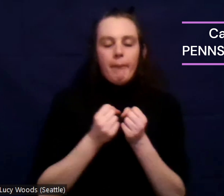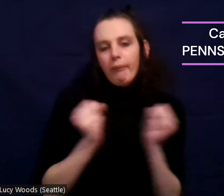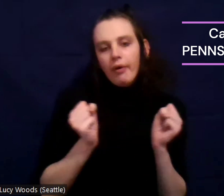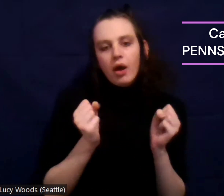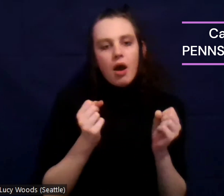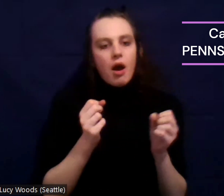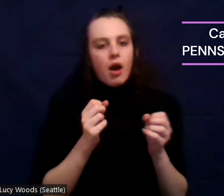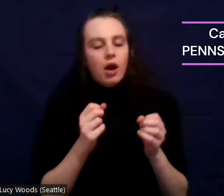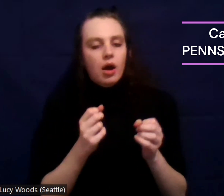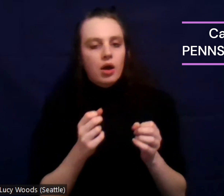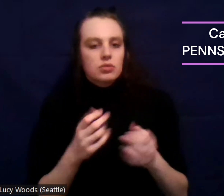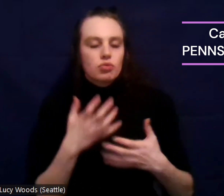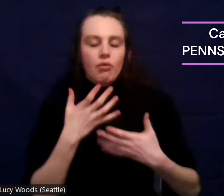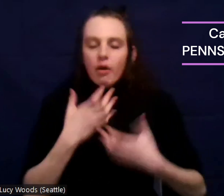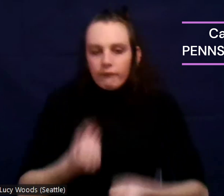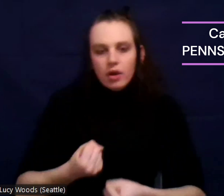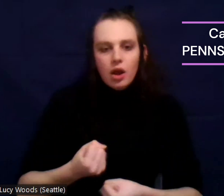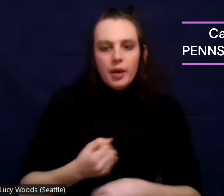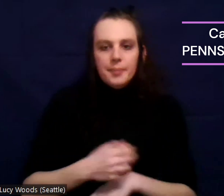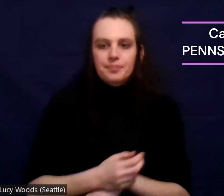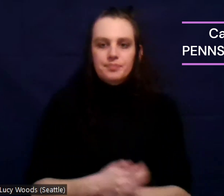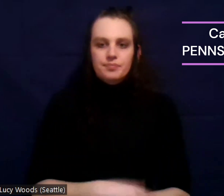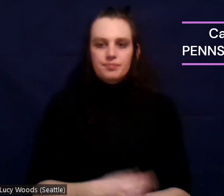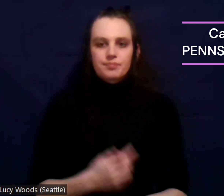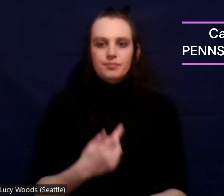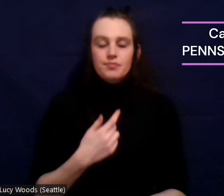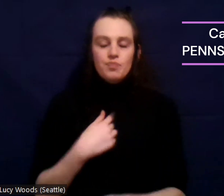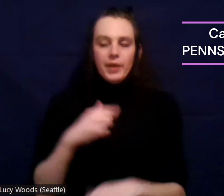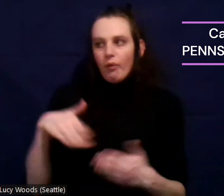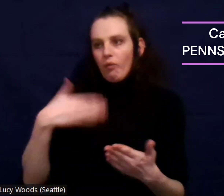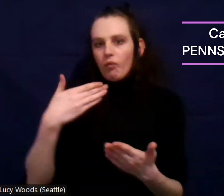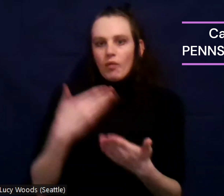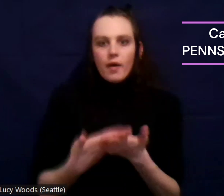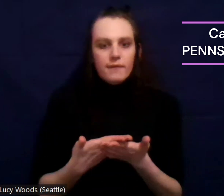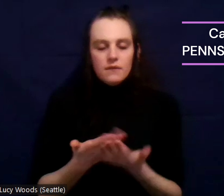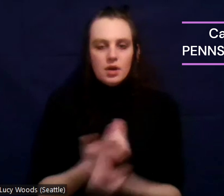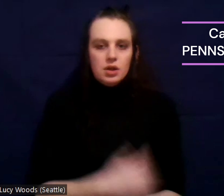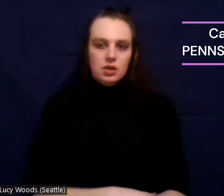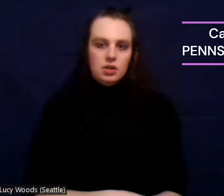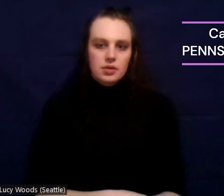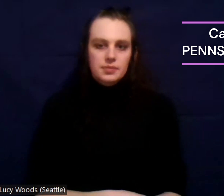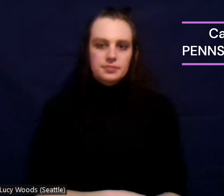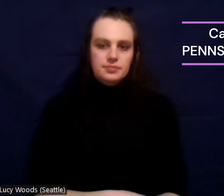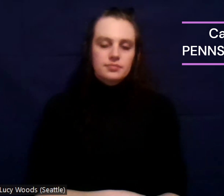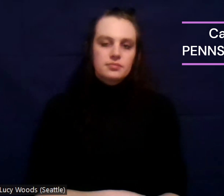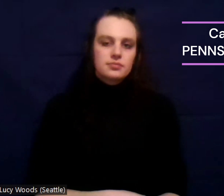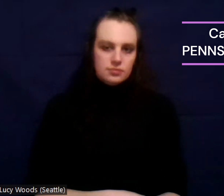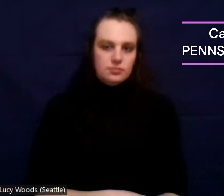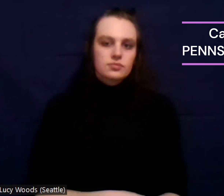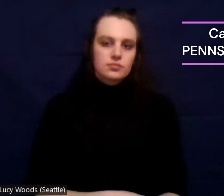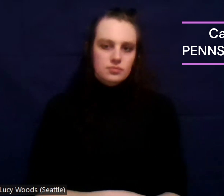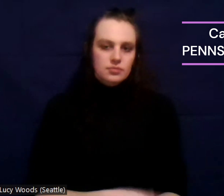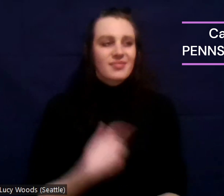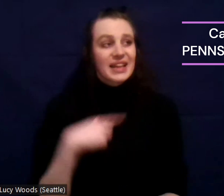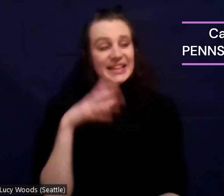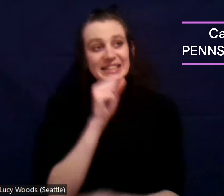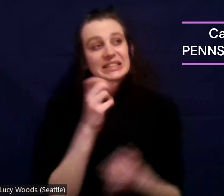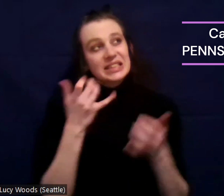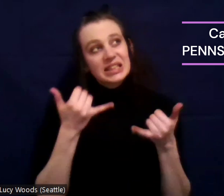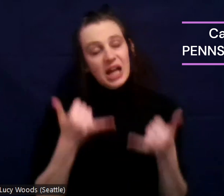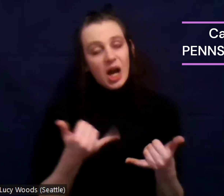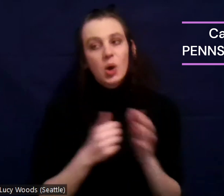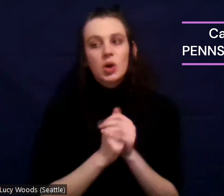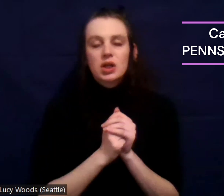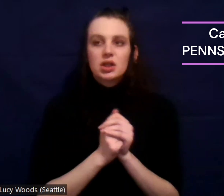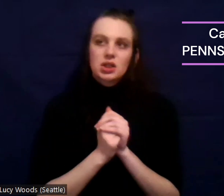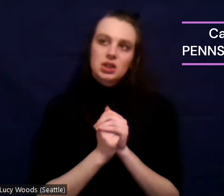that, I have arrived moment. And I guess where I'm at now is like I